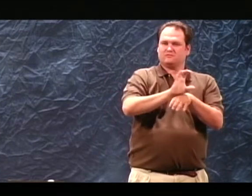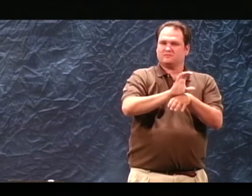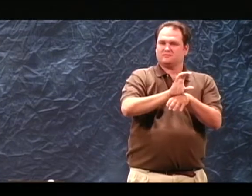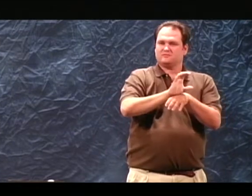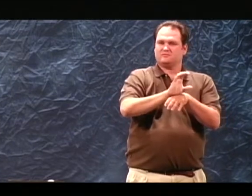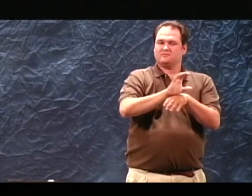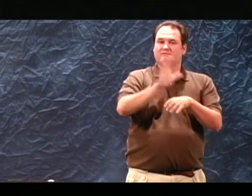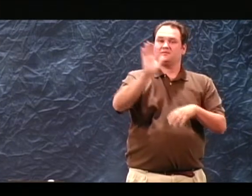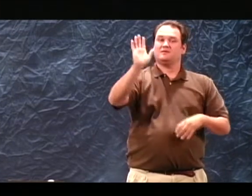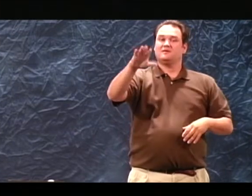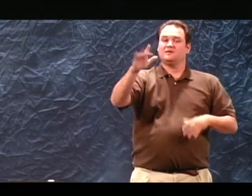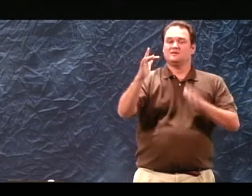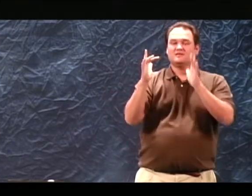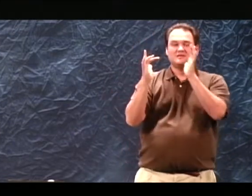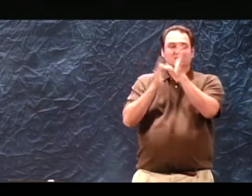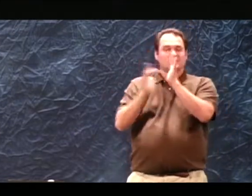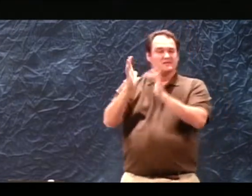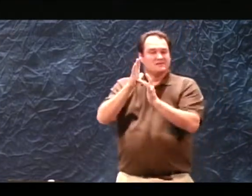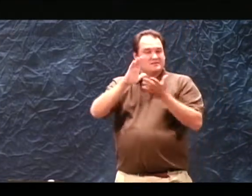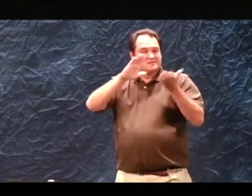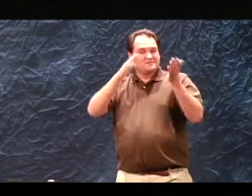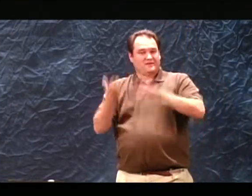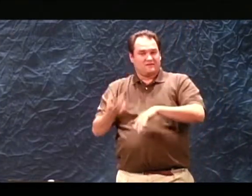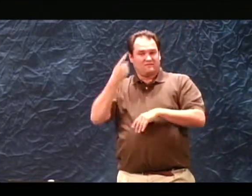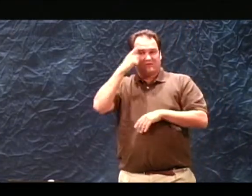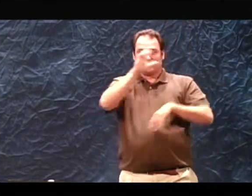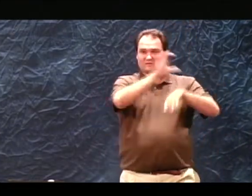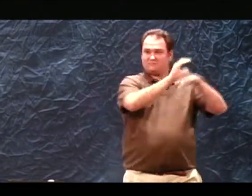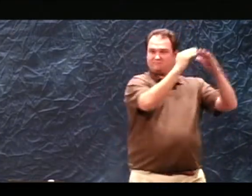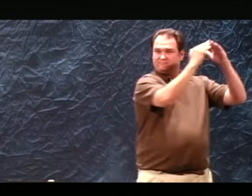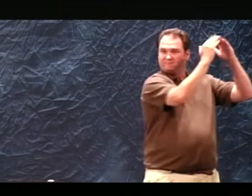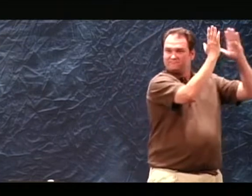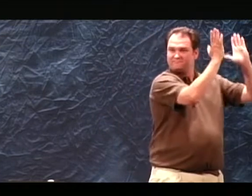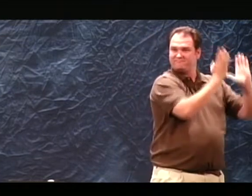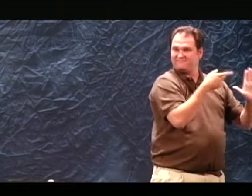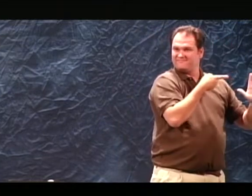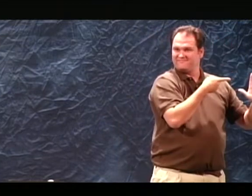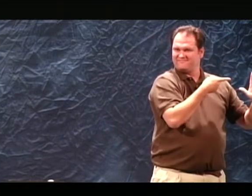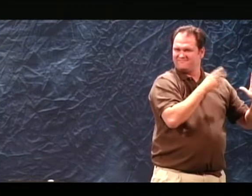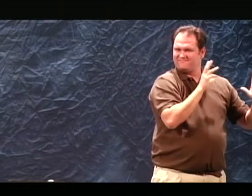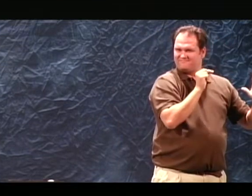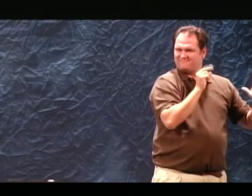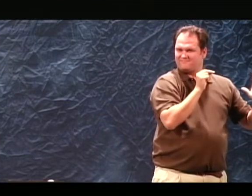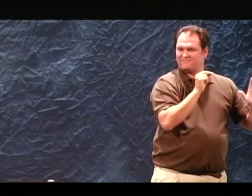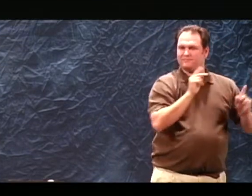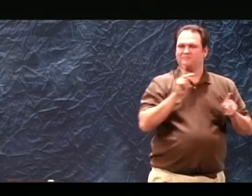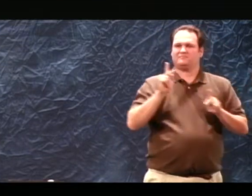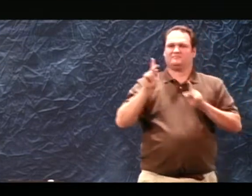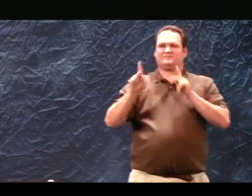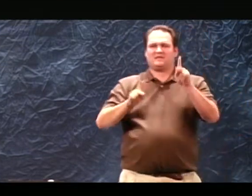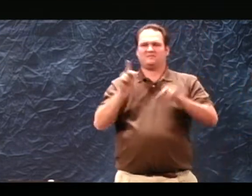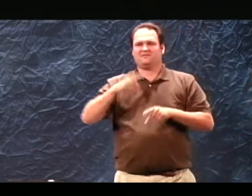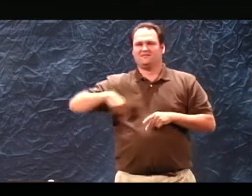uses the way the bible uses the word church it is those who are called out it is believers in christ